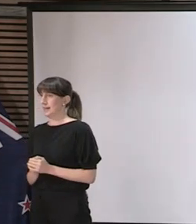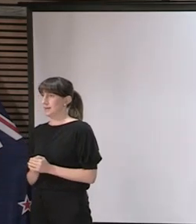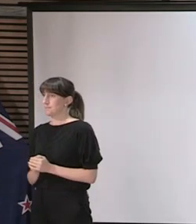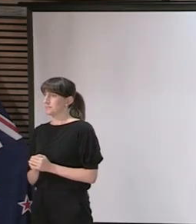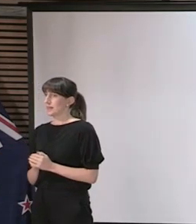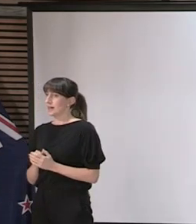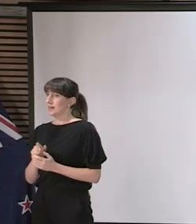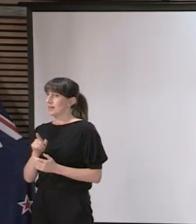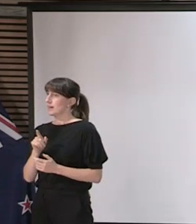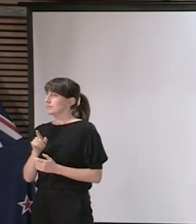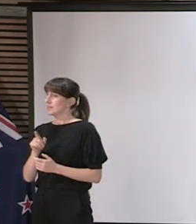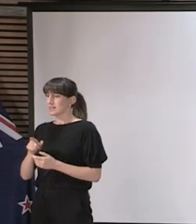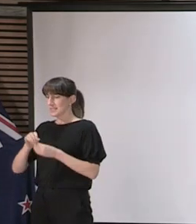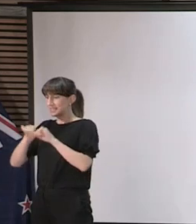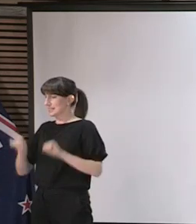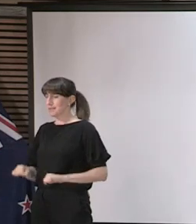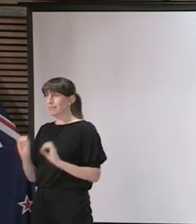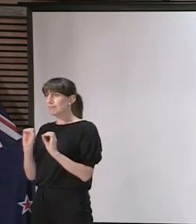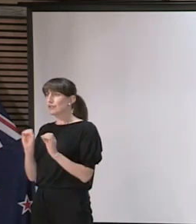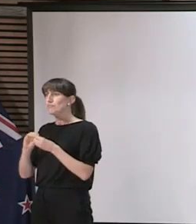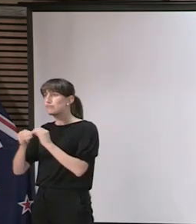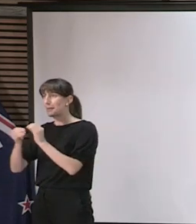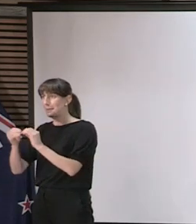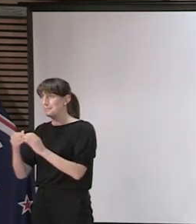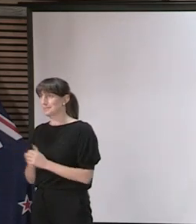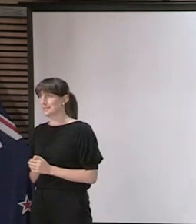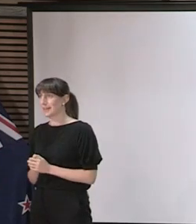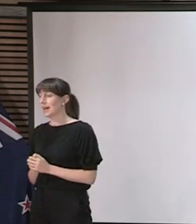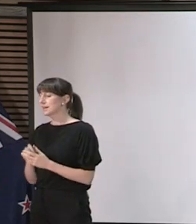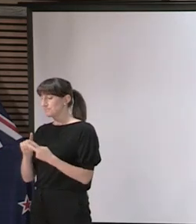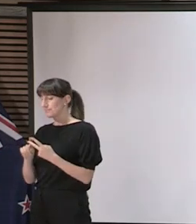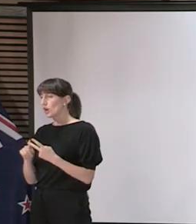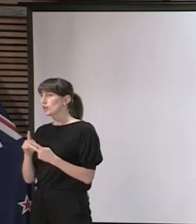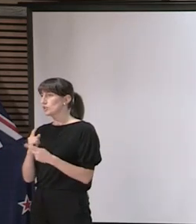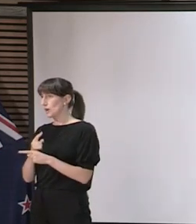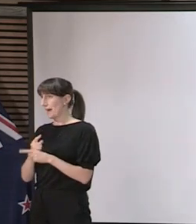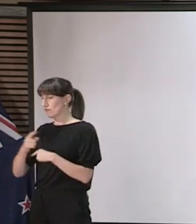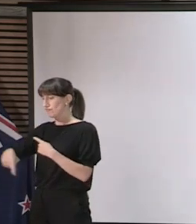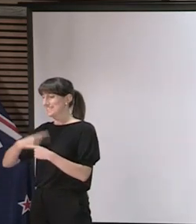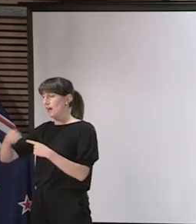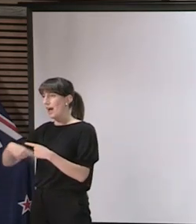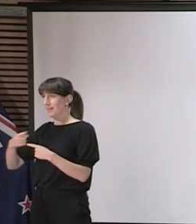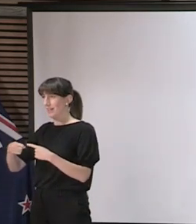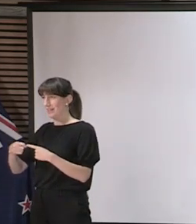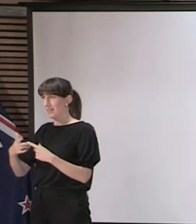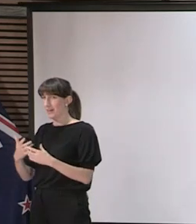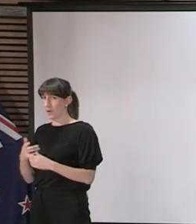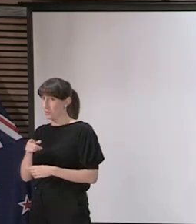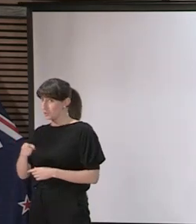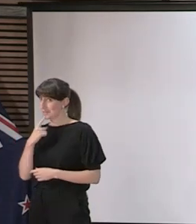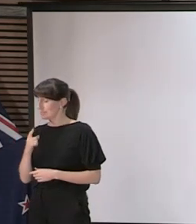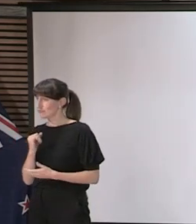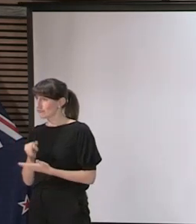doesn't mean there's a problem in the system. Secondly, on the recycling, what I do understand, and I think you've said that that's incorrect, actually,